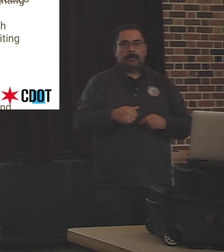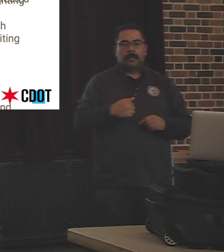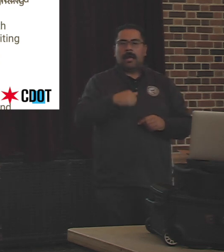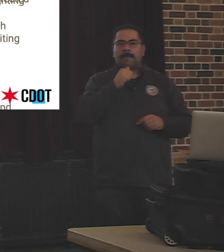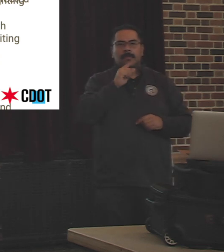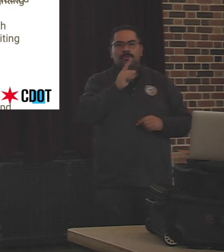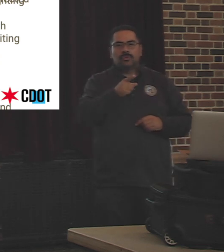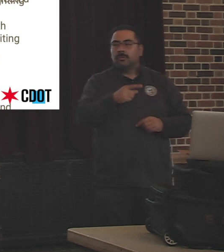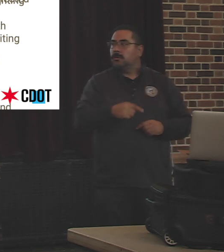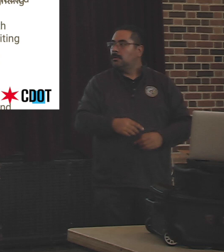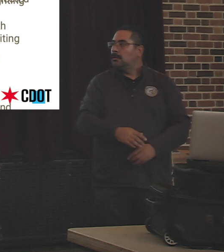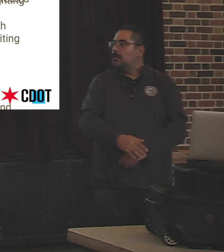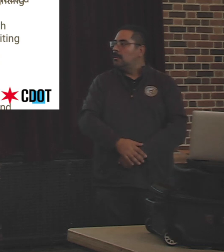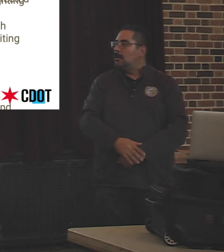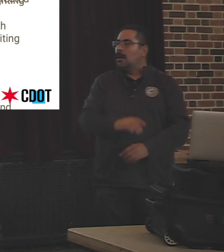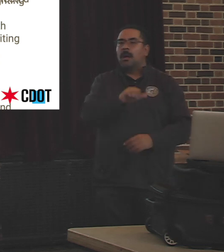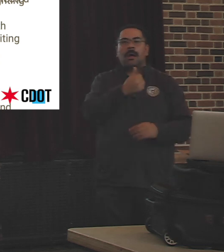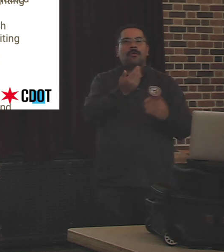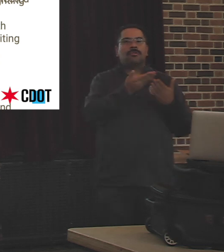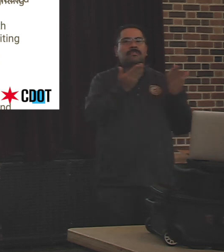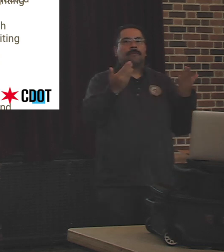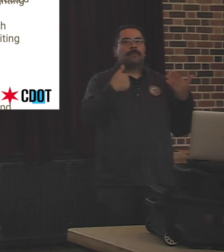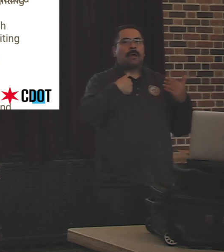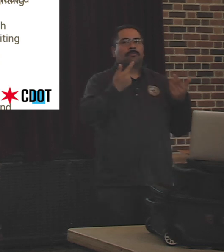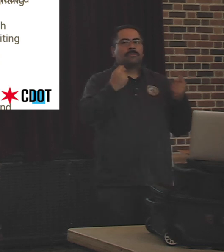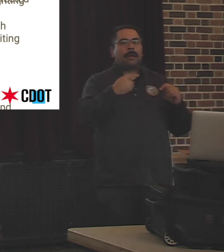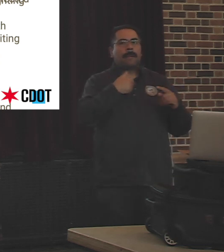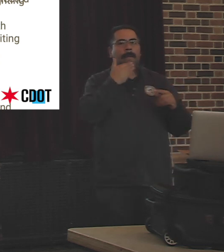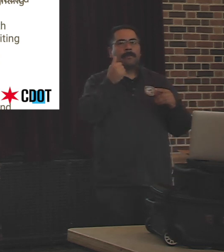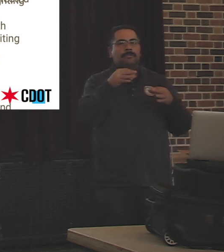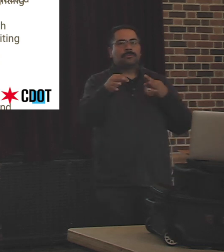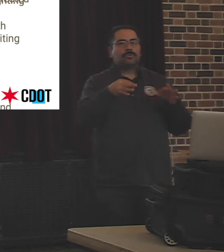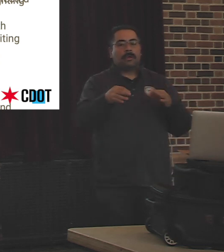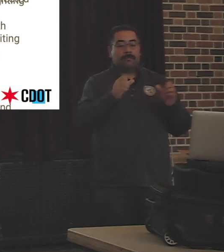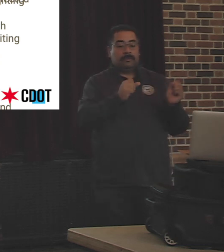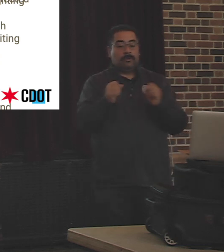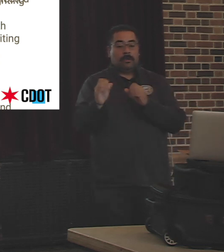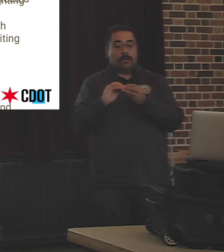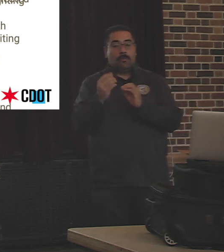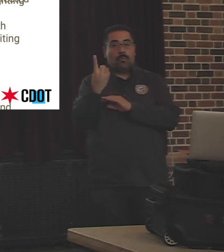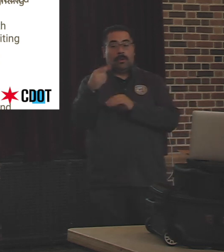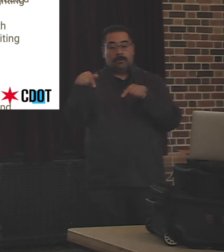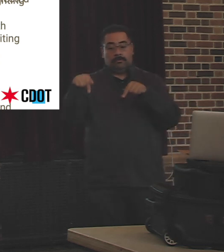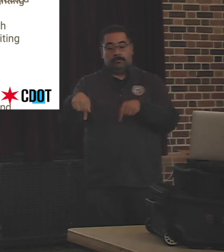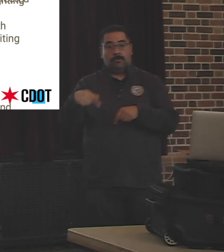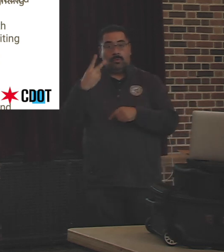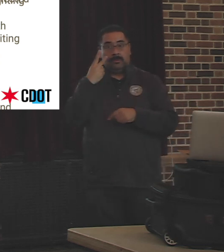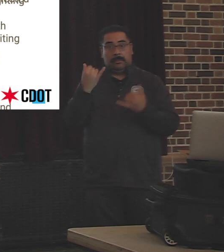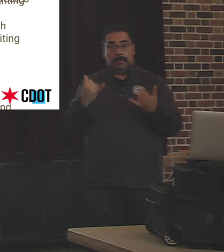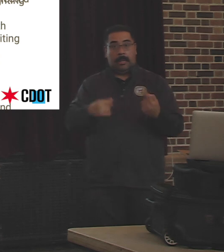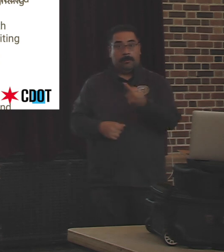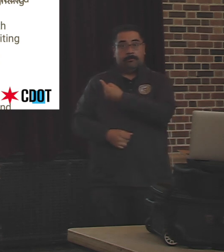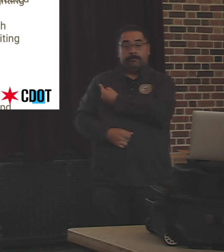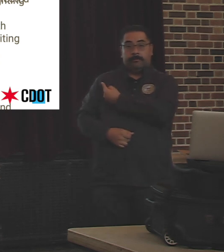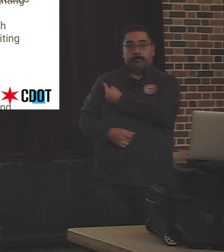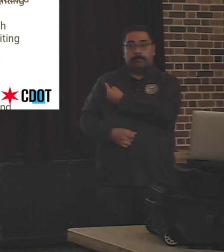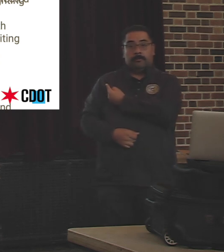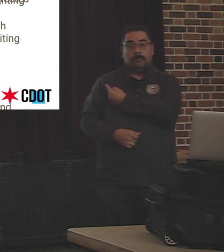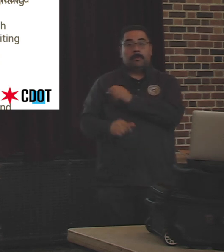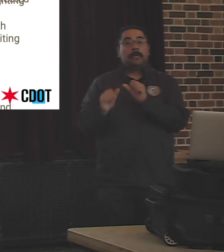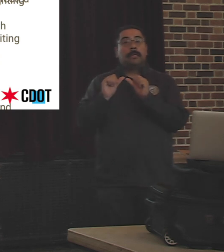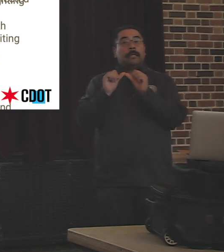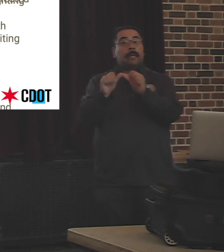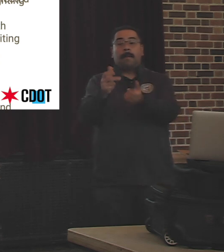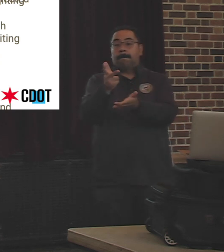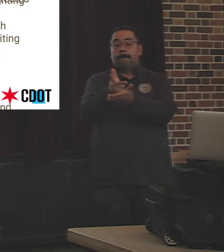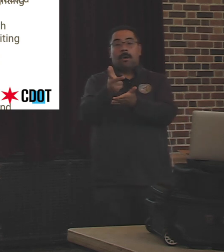that double stuff is there, but I'll do my best to describe it. Strategy 1, which is the one that you see on the screen now, it maintains